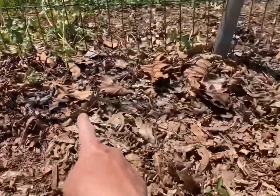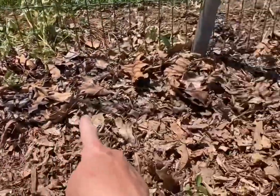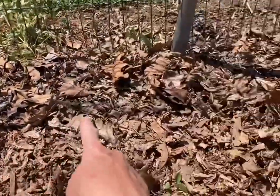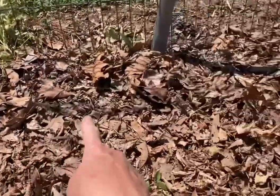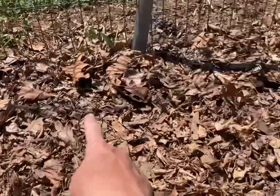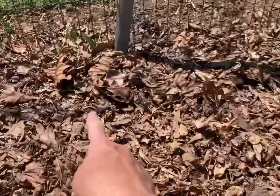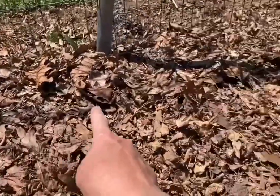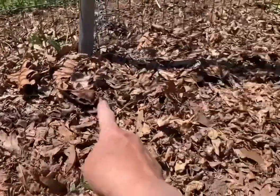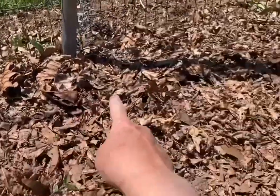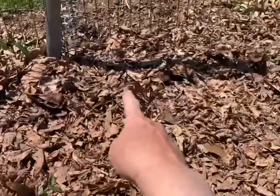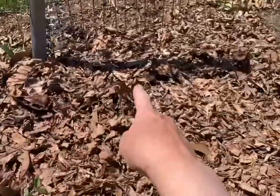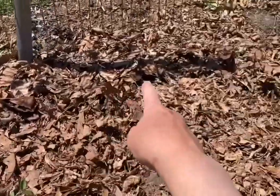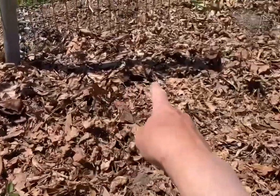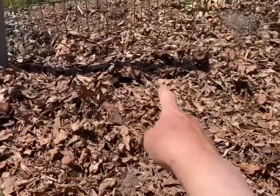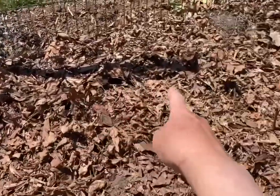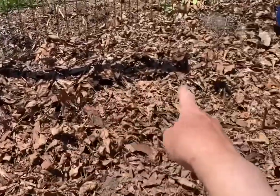and spindly.